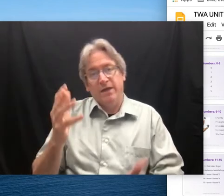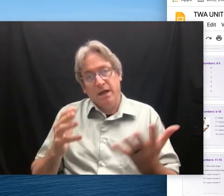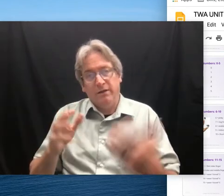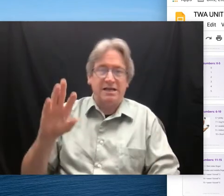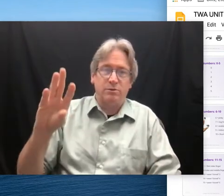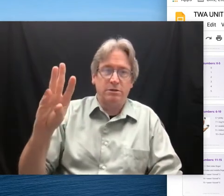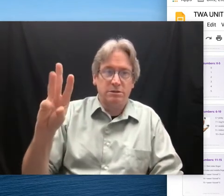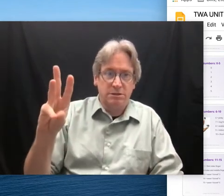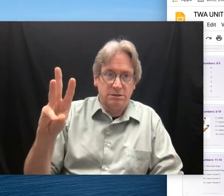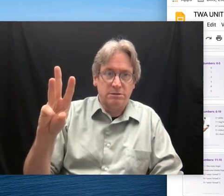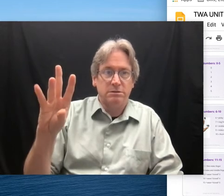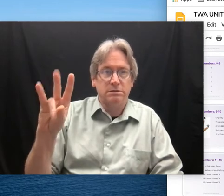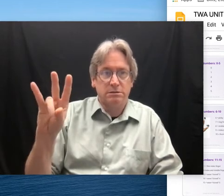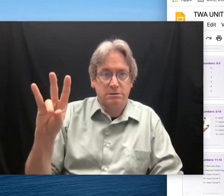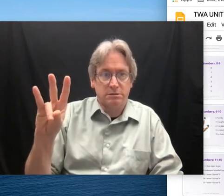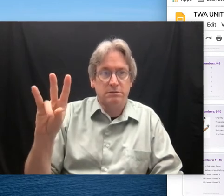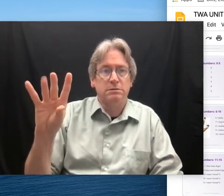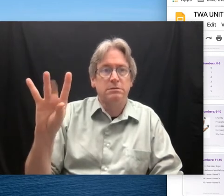the last one.